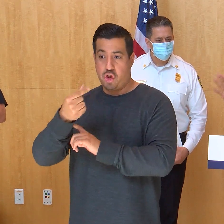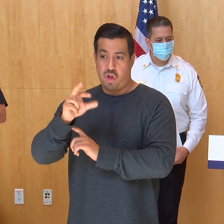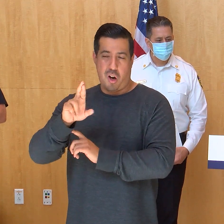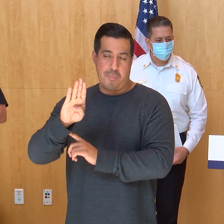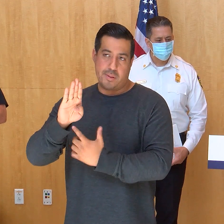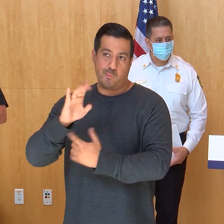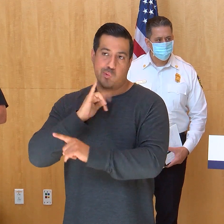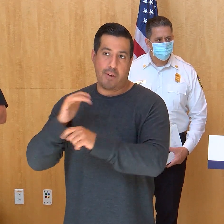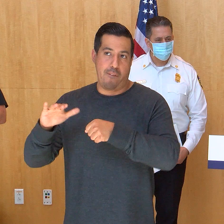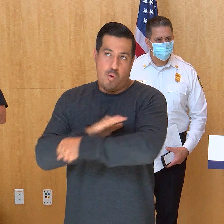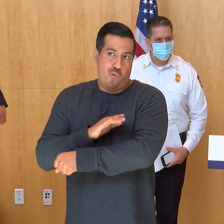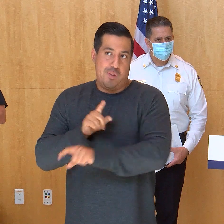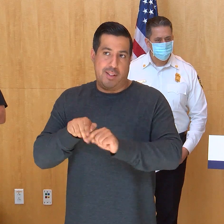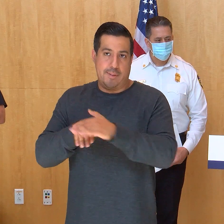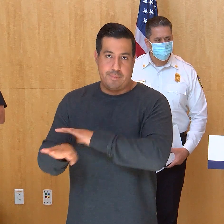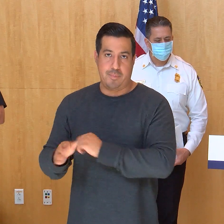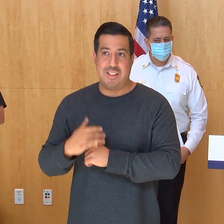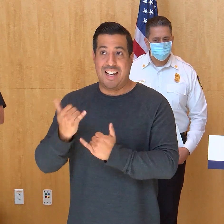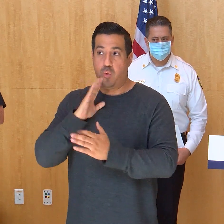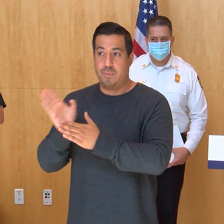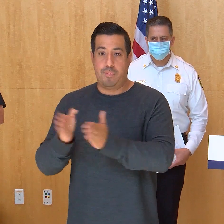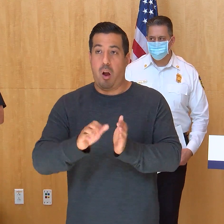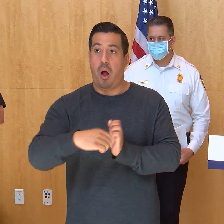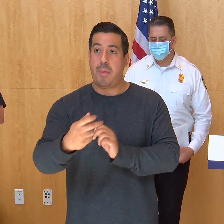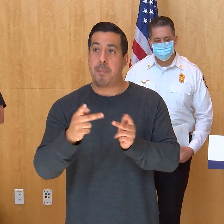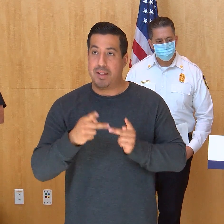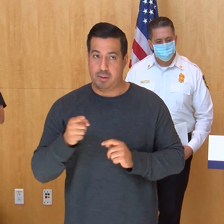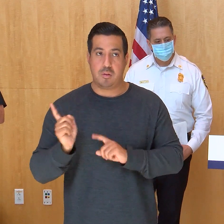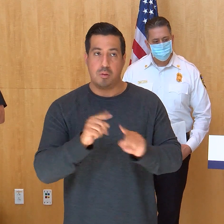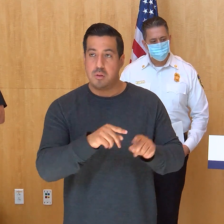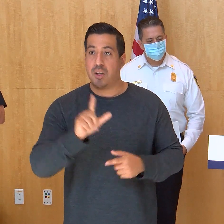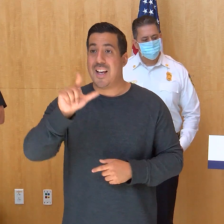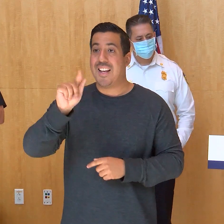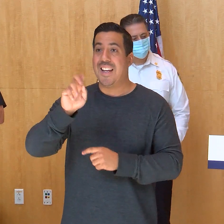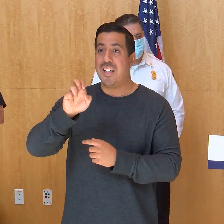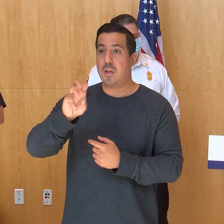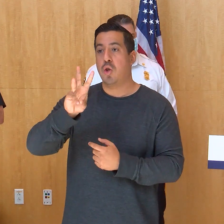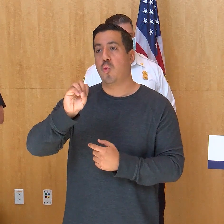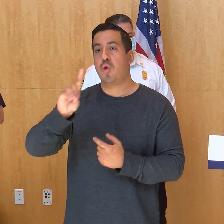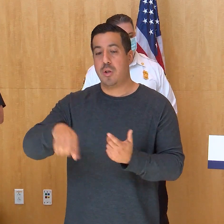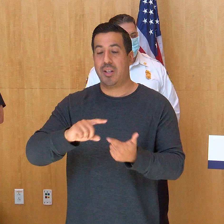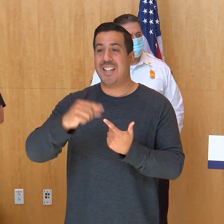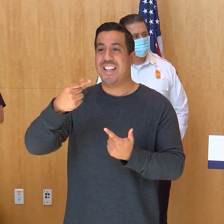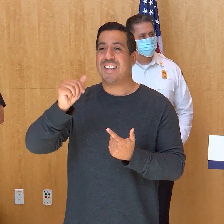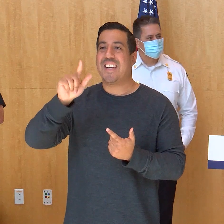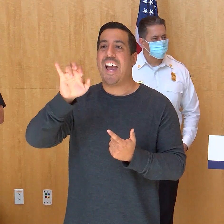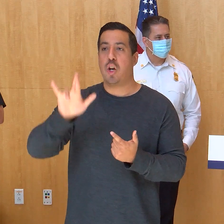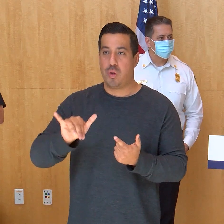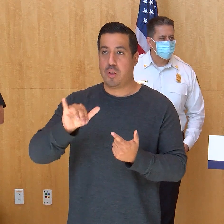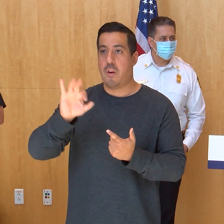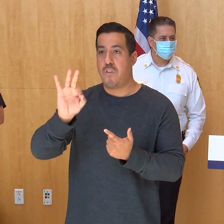Brown is now at full capacity, so we are redirecting people elsewhere, Lakewood, Galleries, Furniture, and then there will be